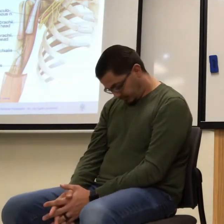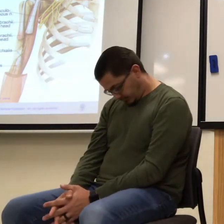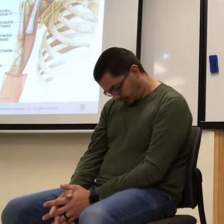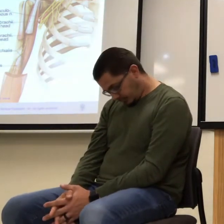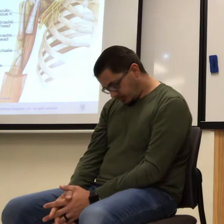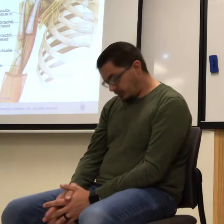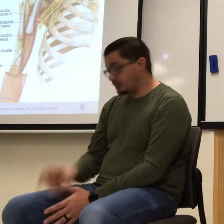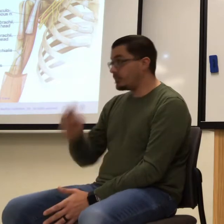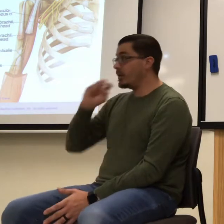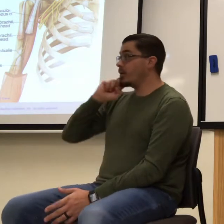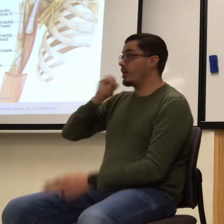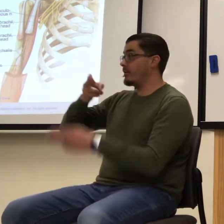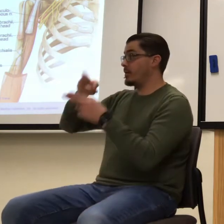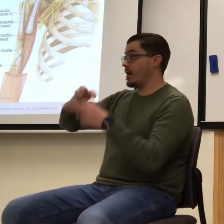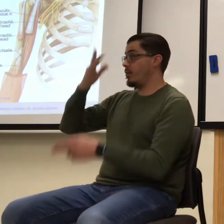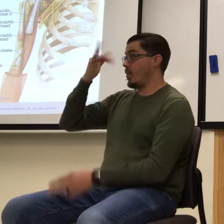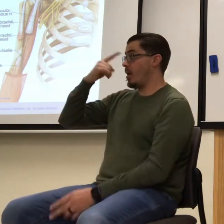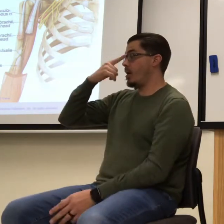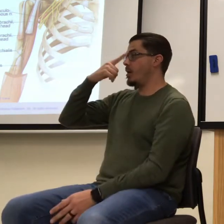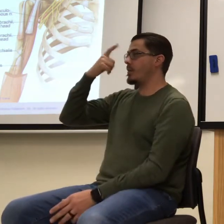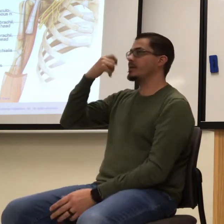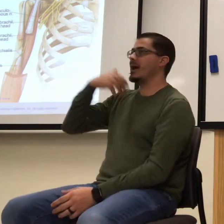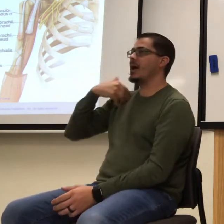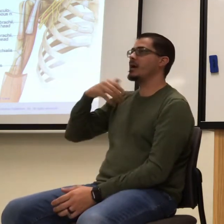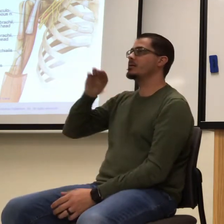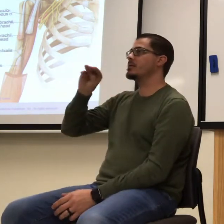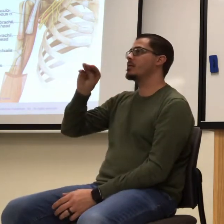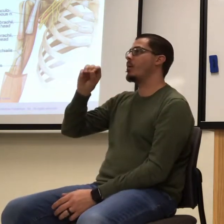The nerve is named because it has motor function,